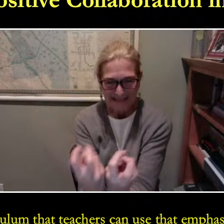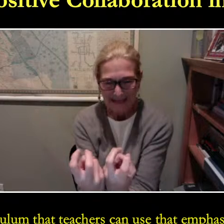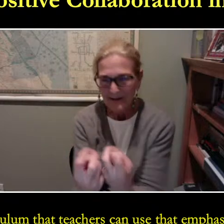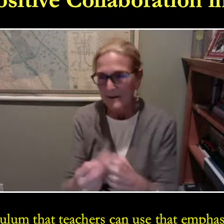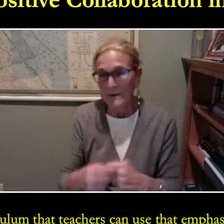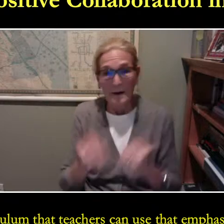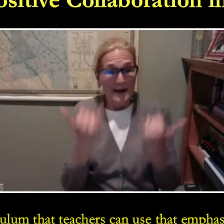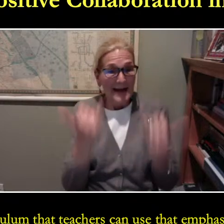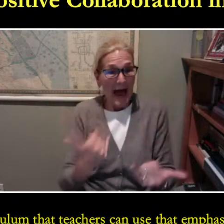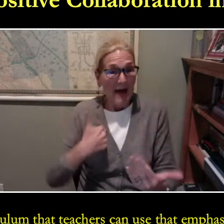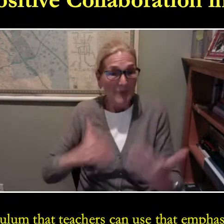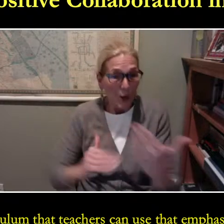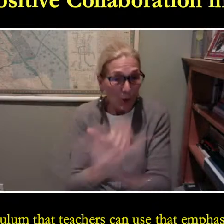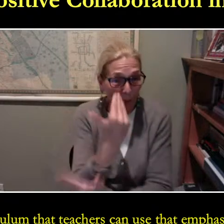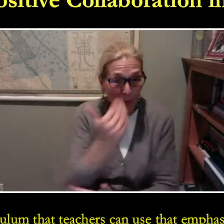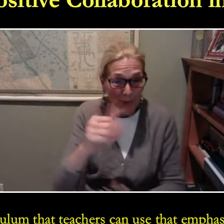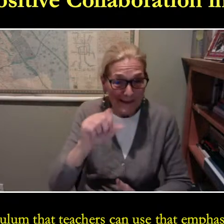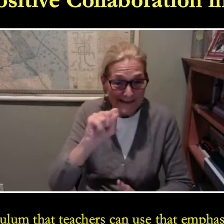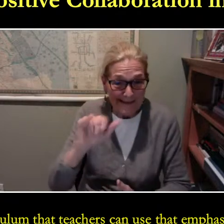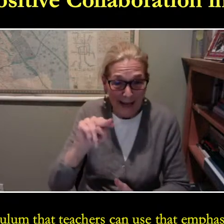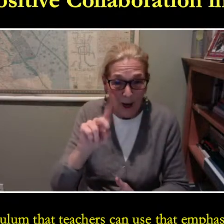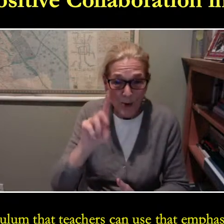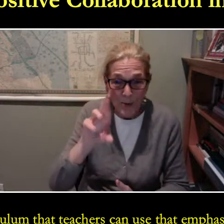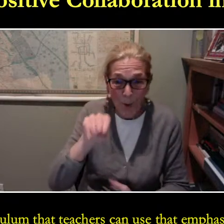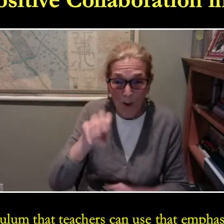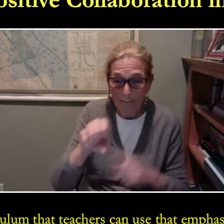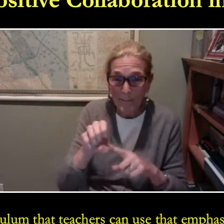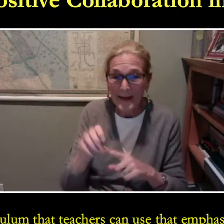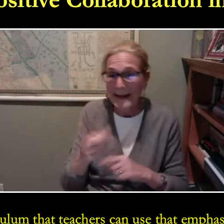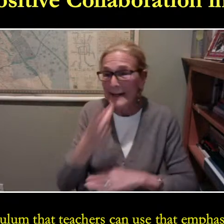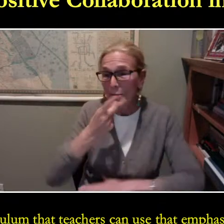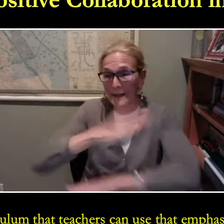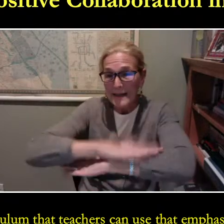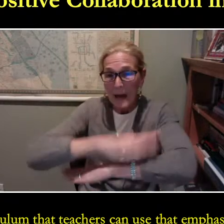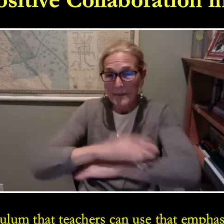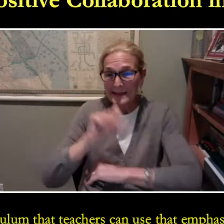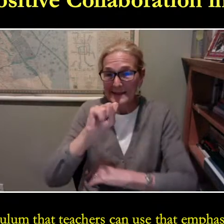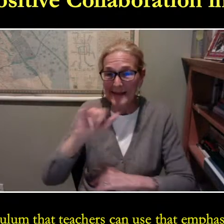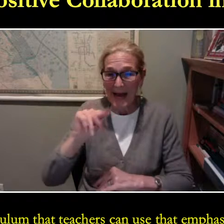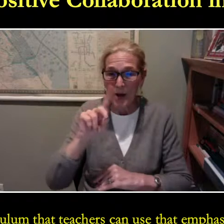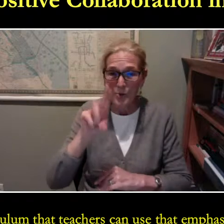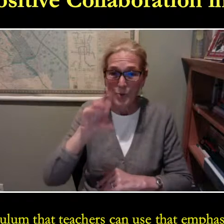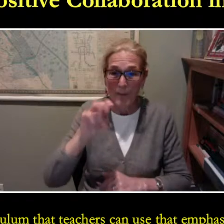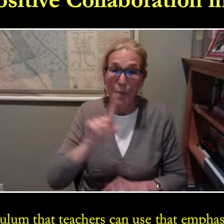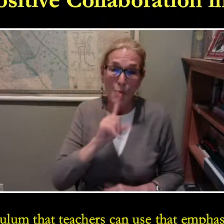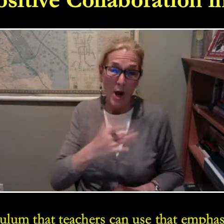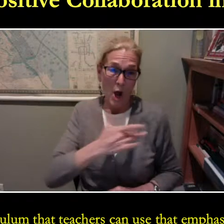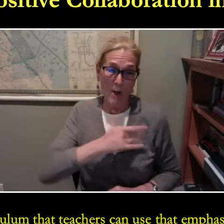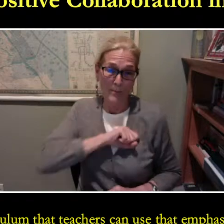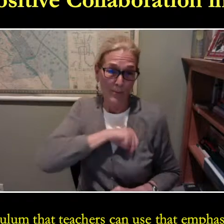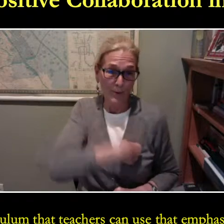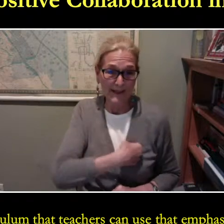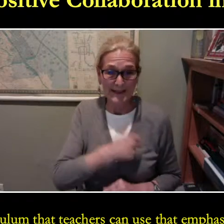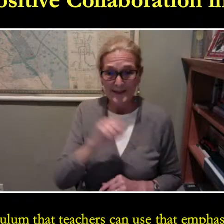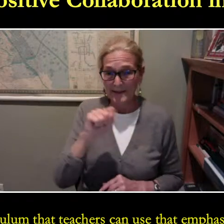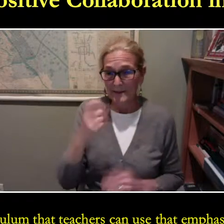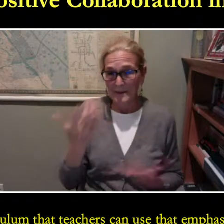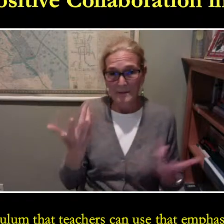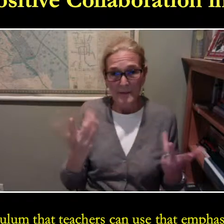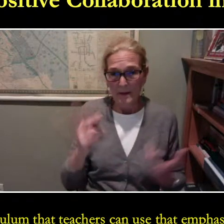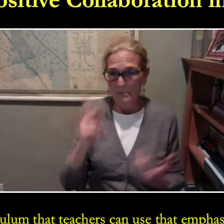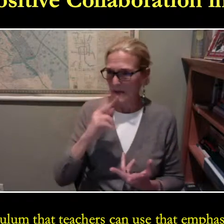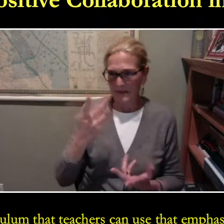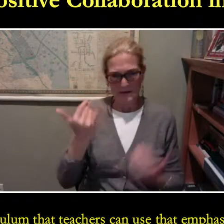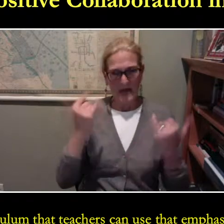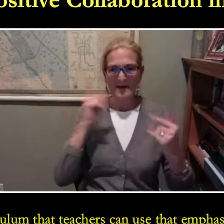much as possible. When you're at home, when you're at the table, they're saying that there's the new syndrome,